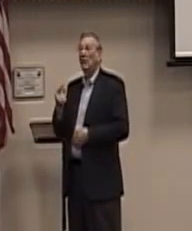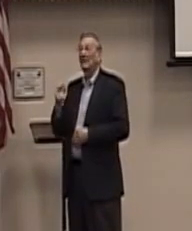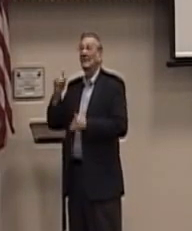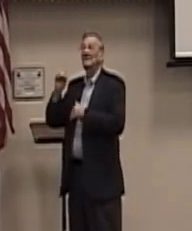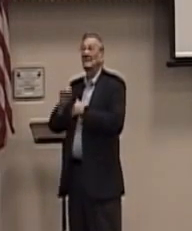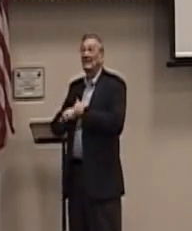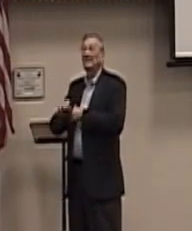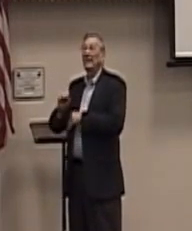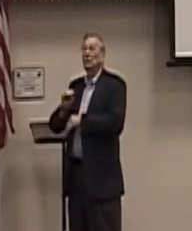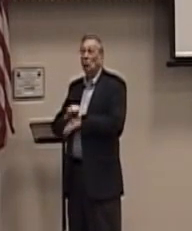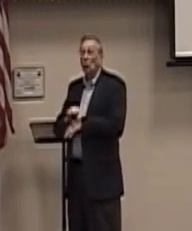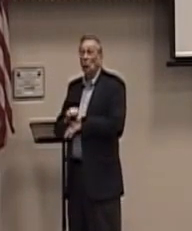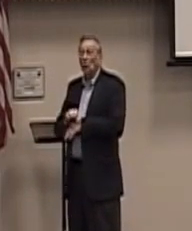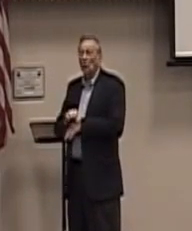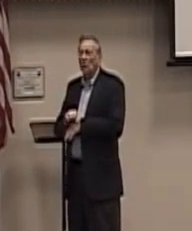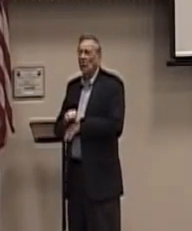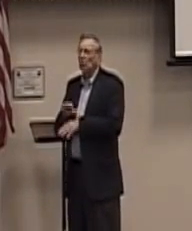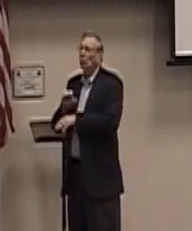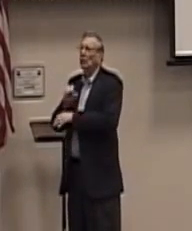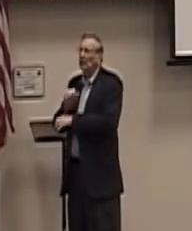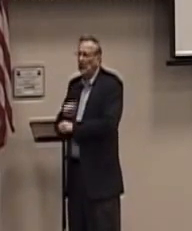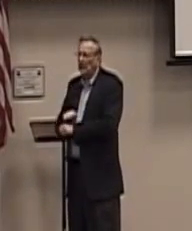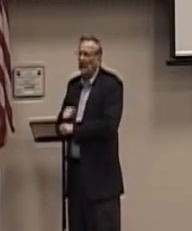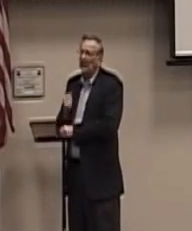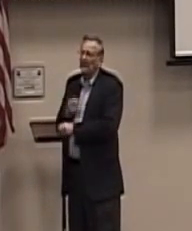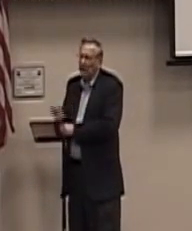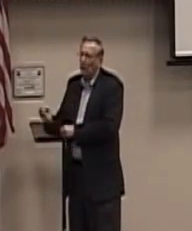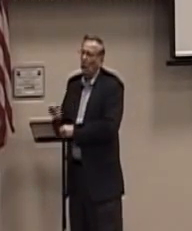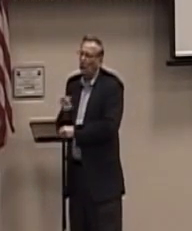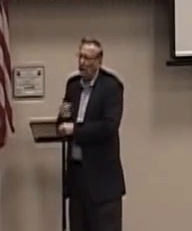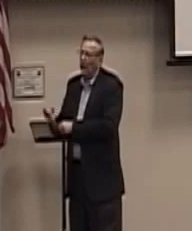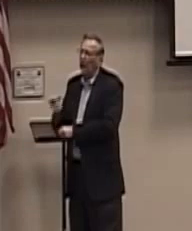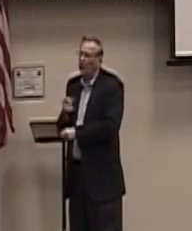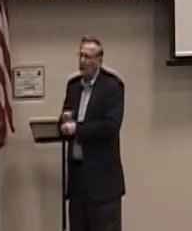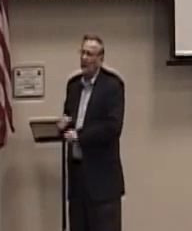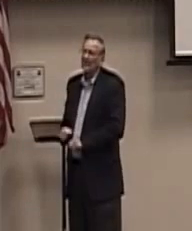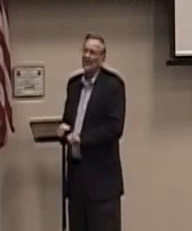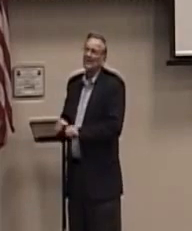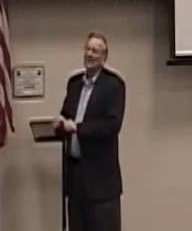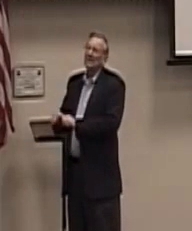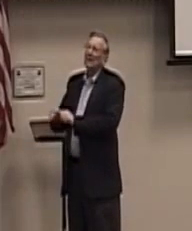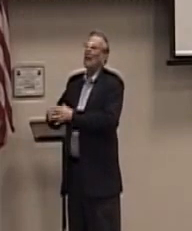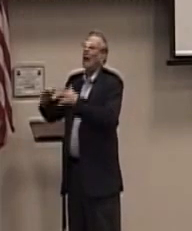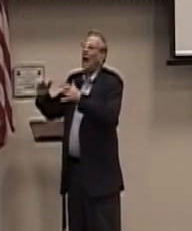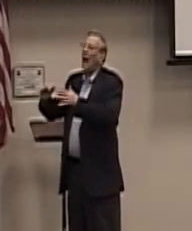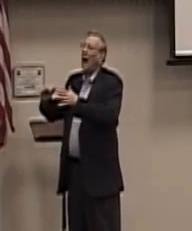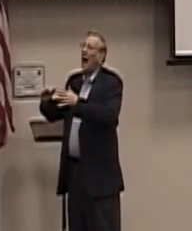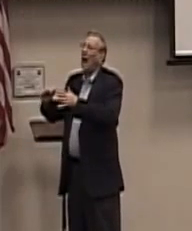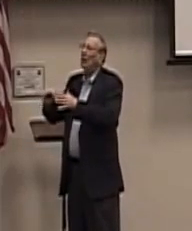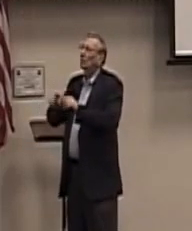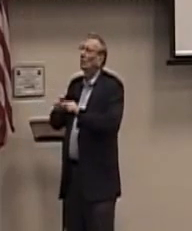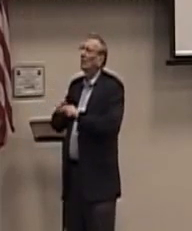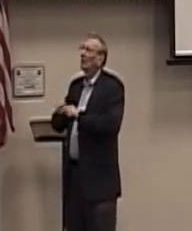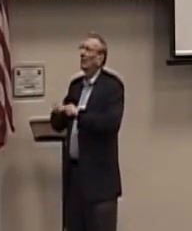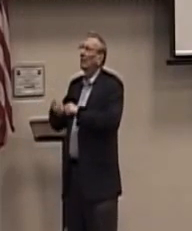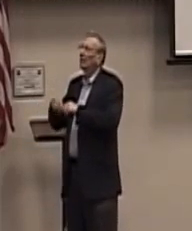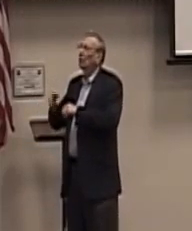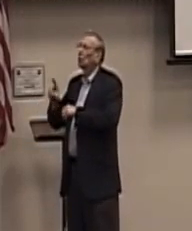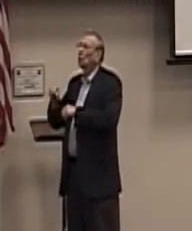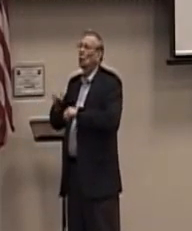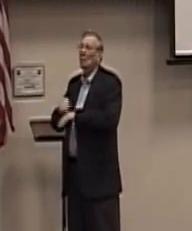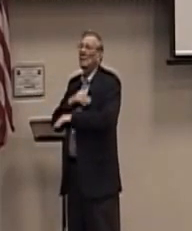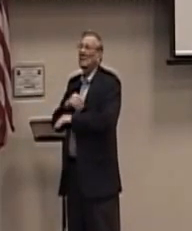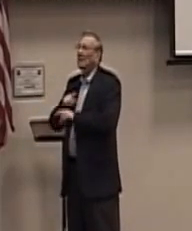Sunset congregation who traditionally, year after year, sacrifices greatly to give to the missions endeavors that we